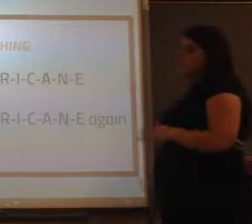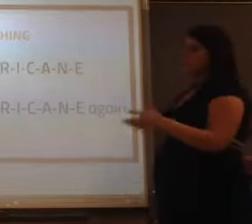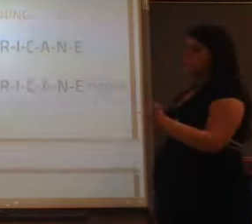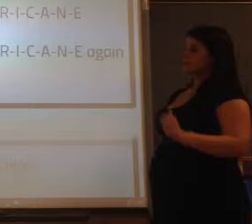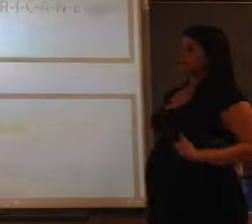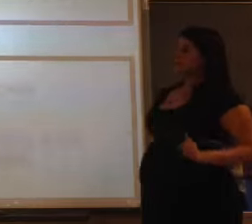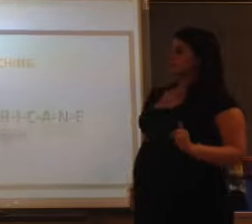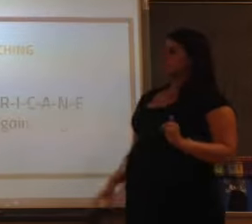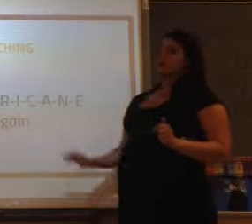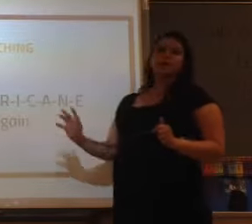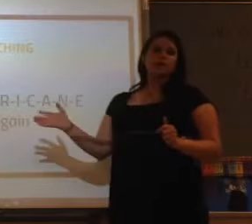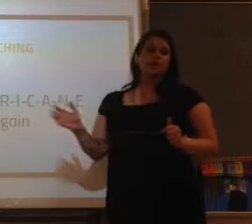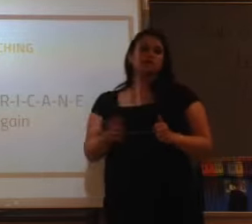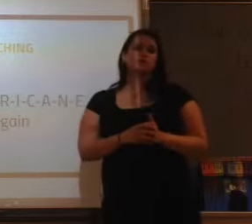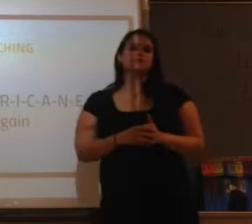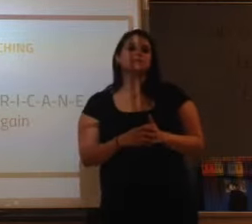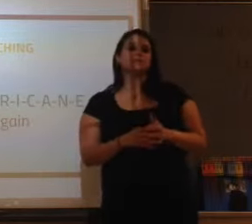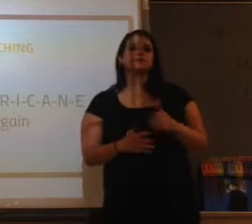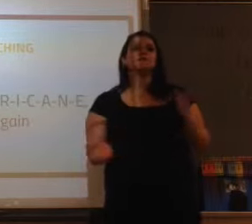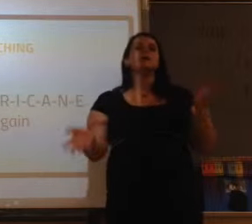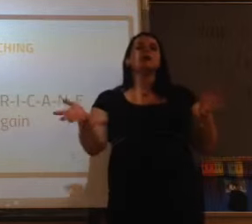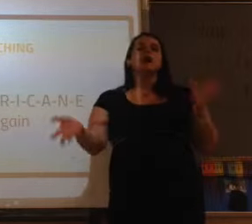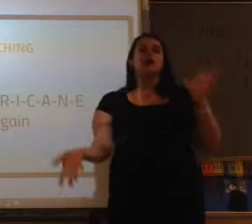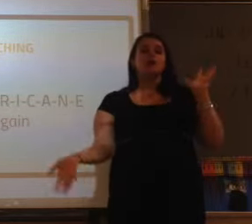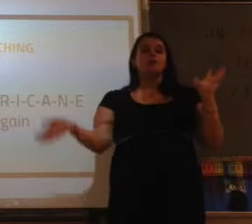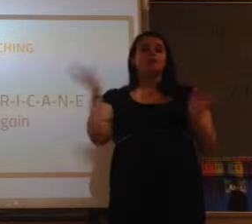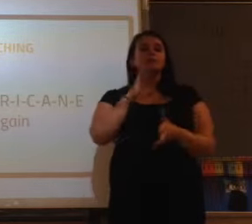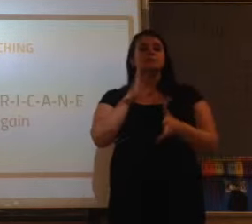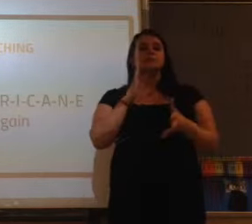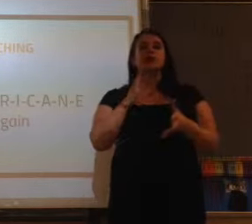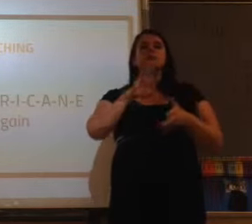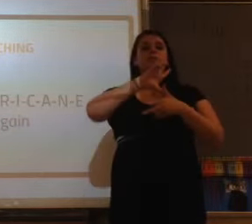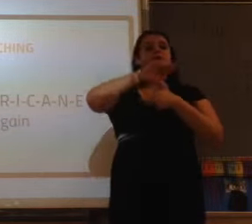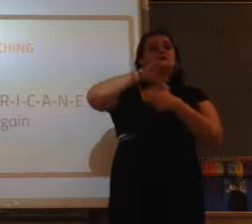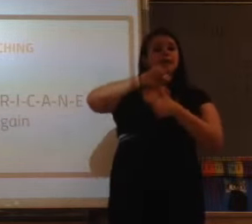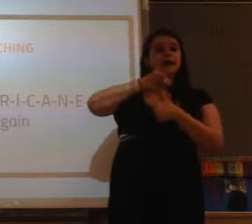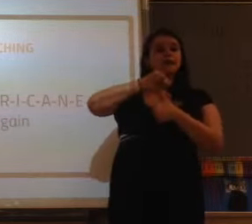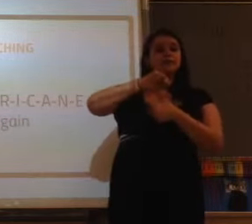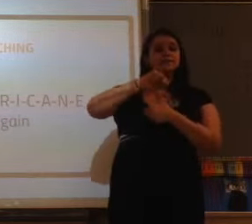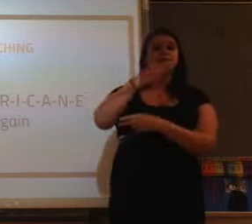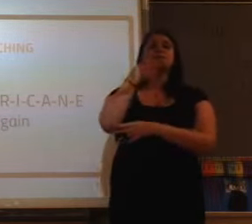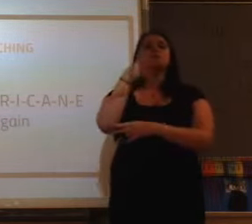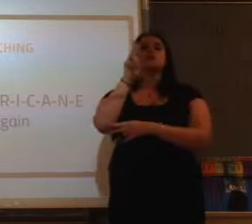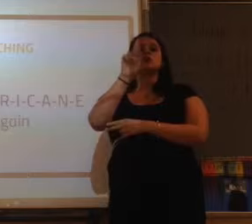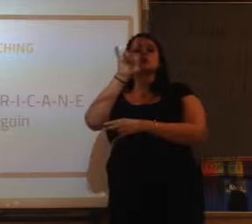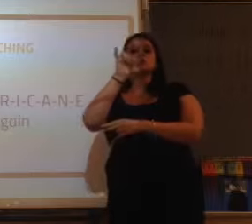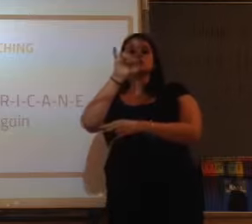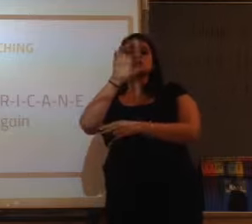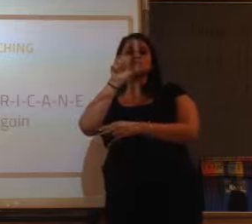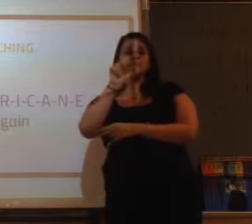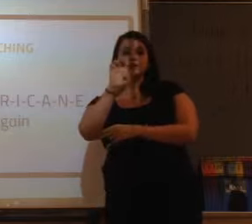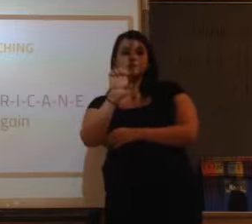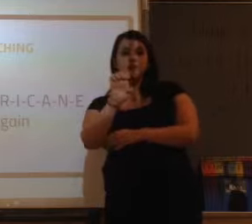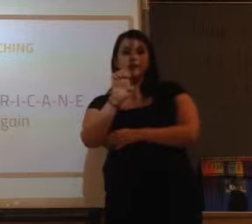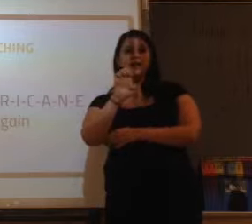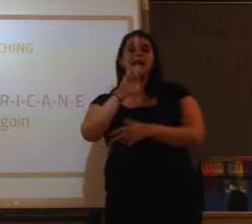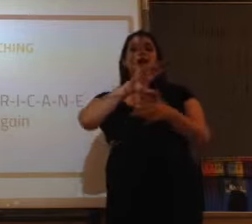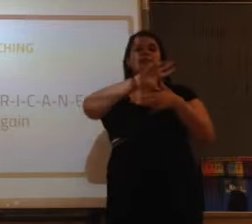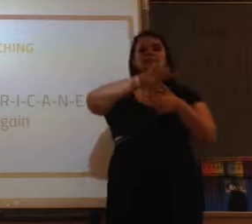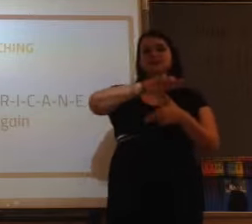Same thing with chaining. We can also use this flipped around where we could sign it, show the fingerspelling, and then sign